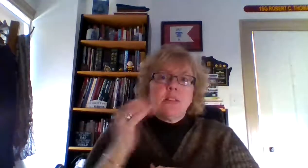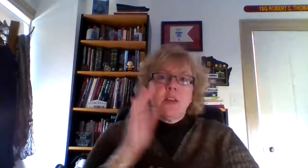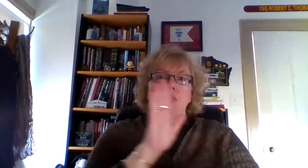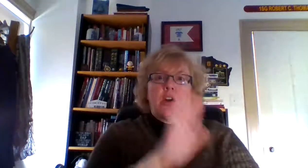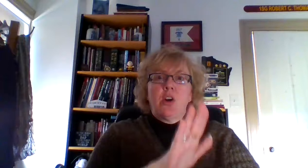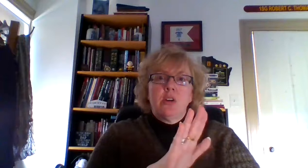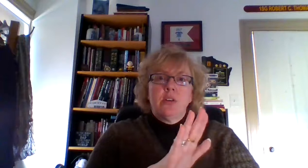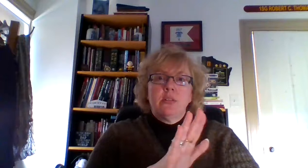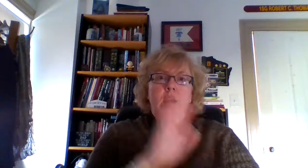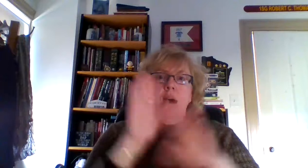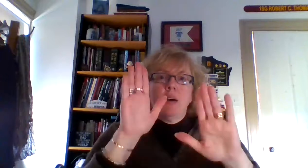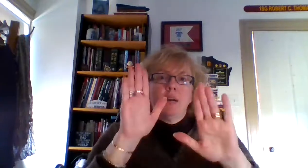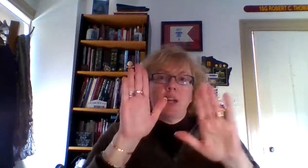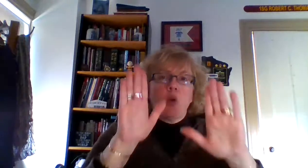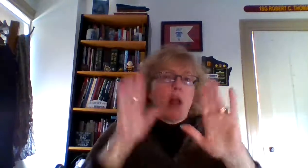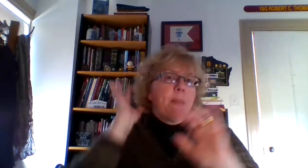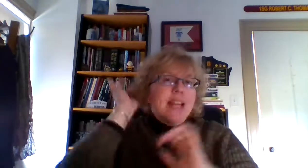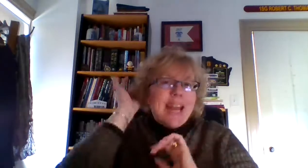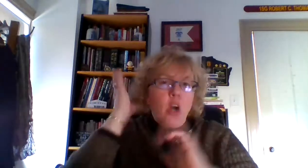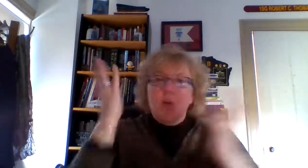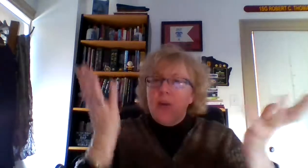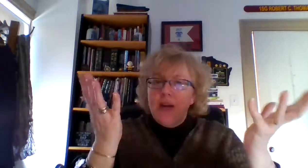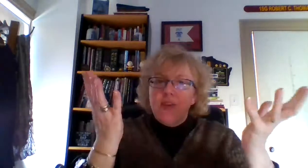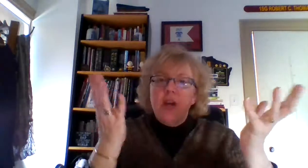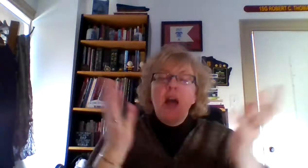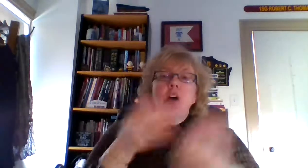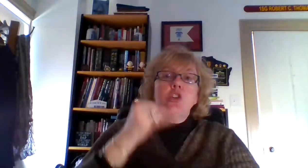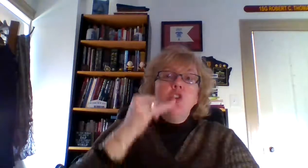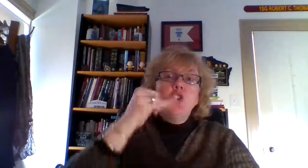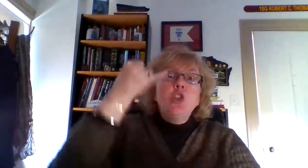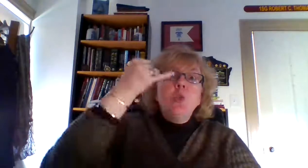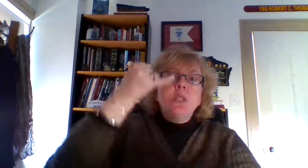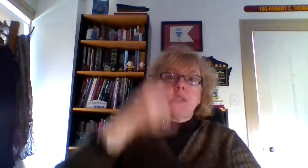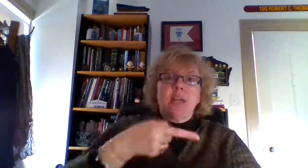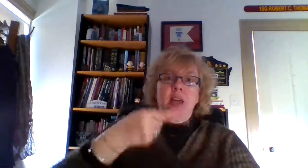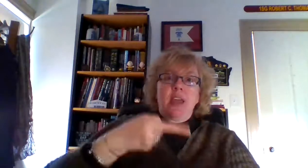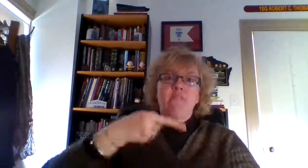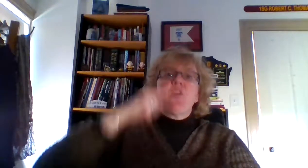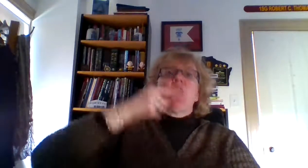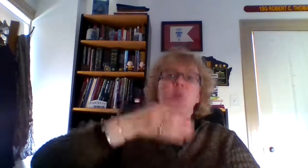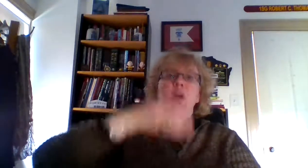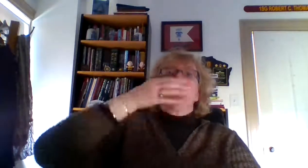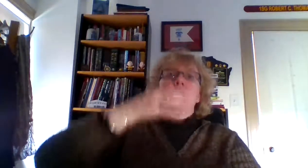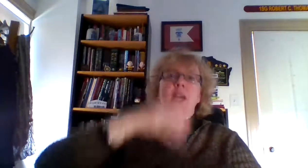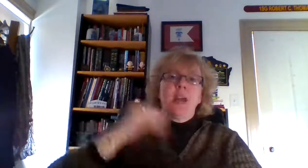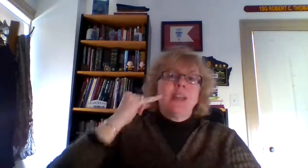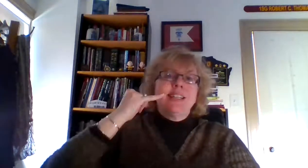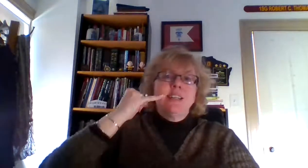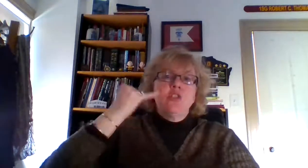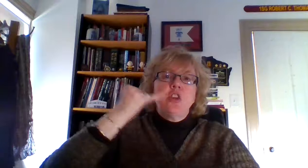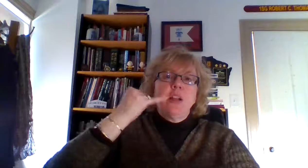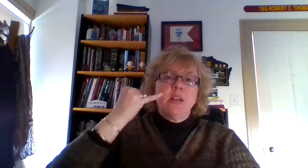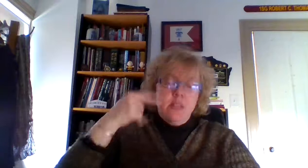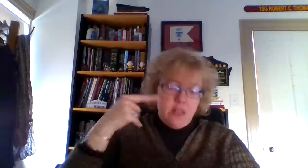of her incredible hair, whatever. Juice is like in front of you, like you're drinking it. Jealous is out